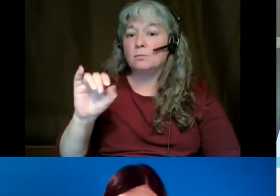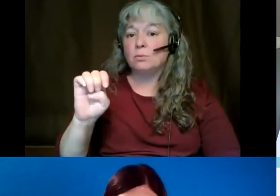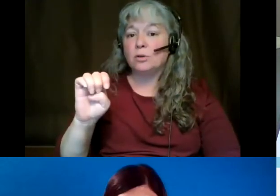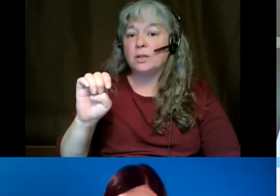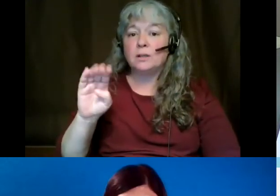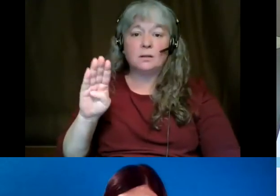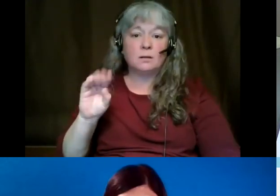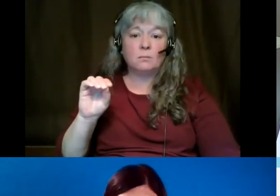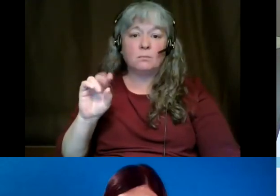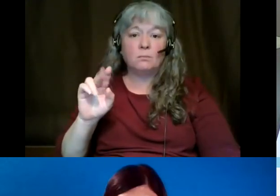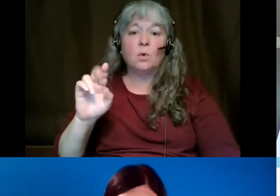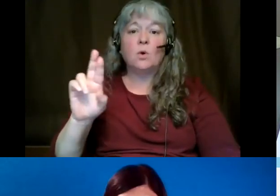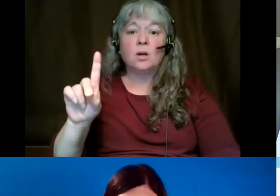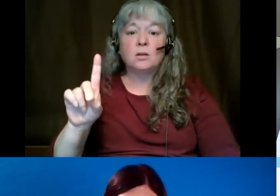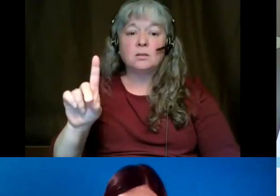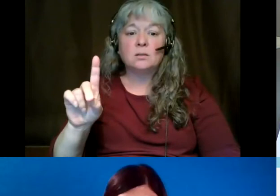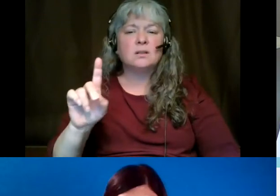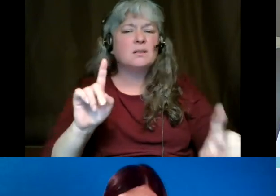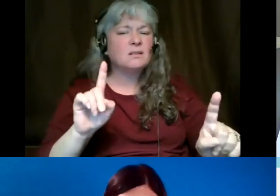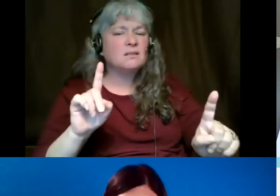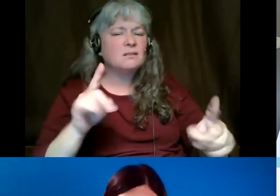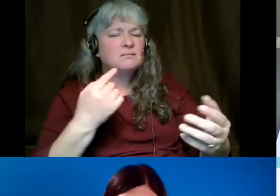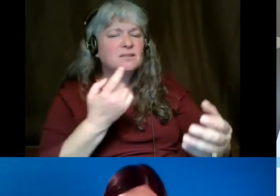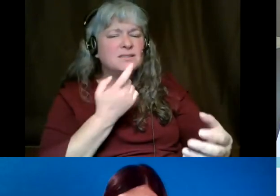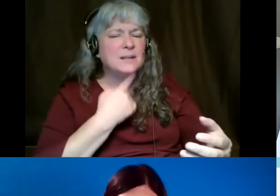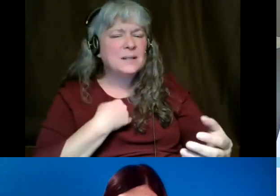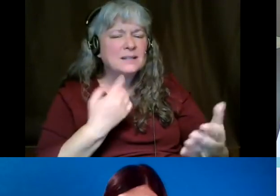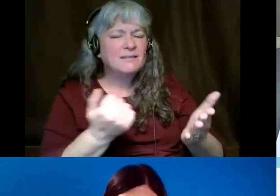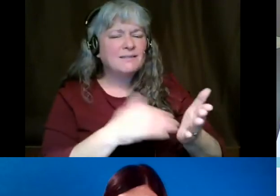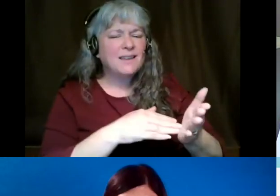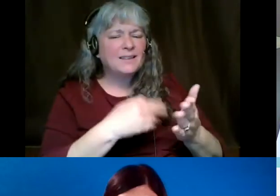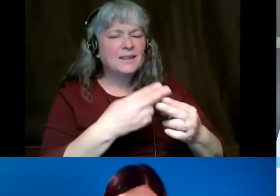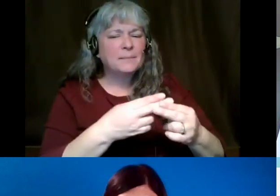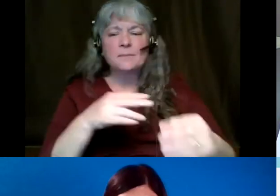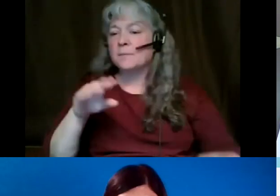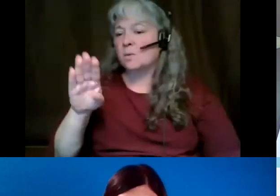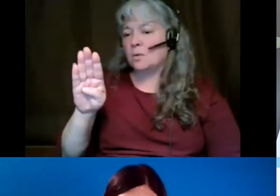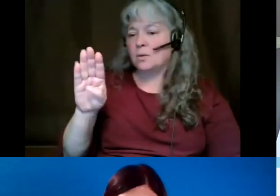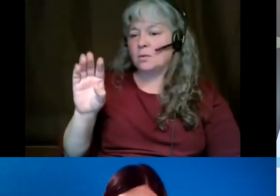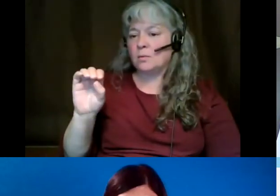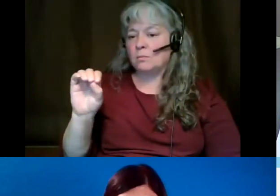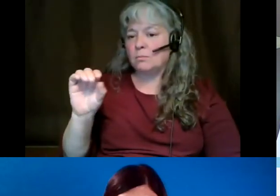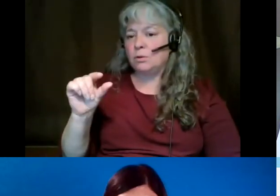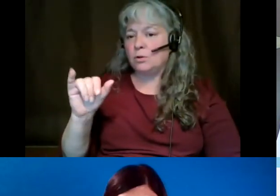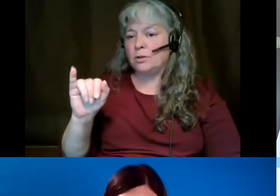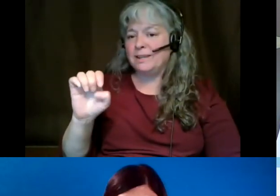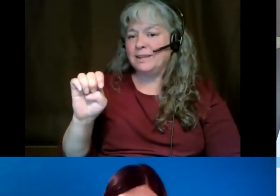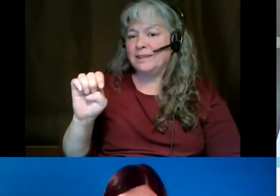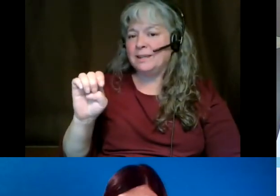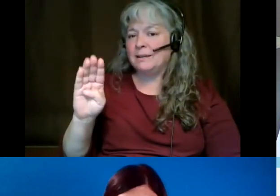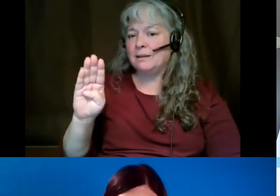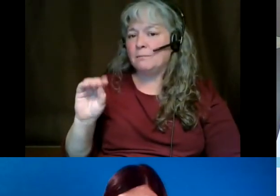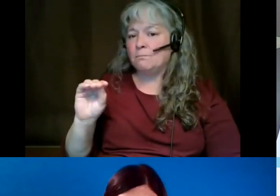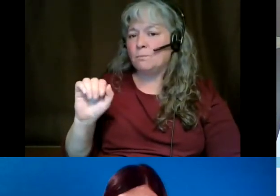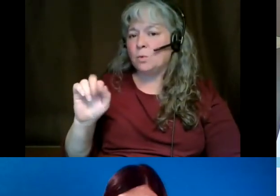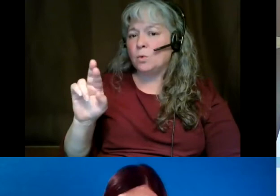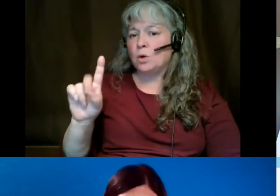We might have had a little hesitation in the audio. What's the name of the company? The company is called Boogie Board. Oh, okay. All right.